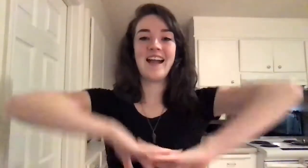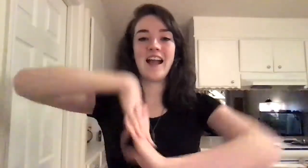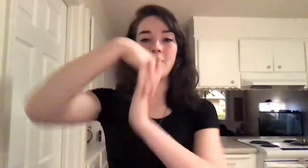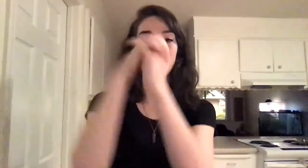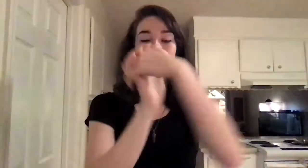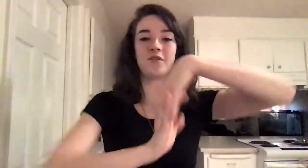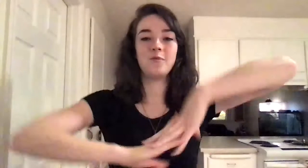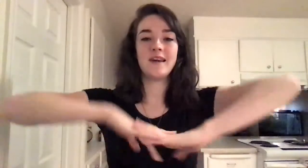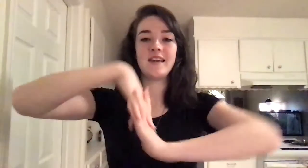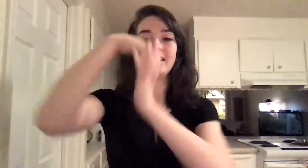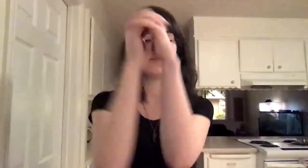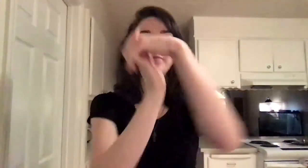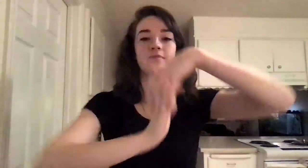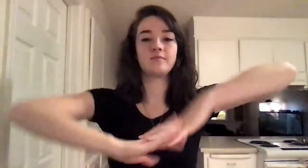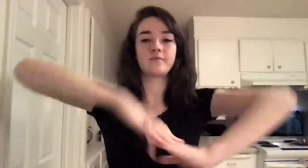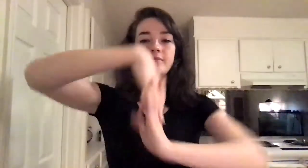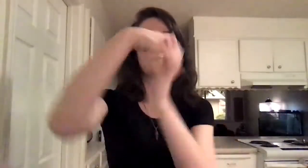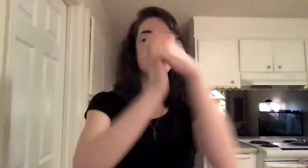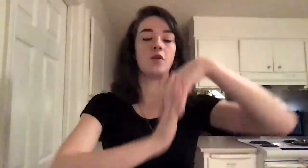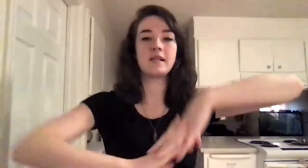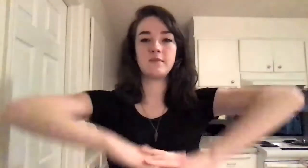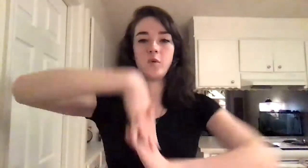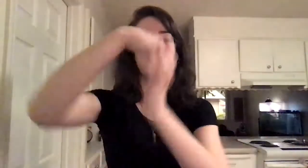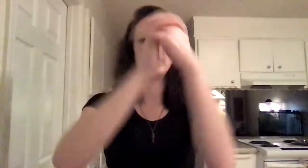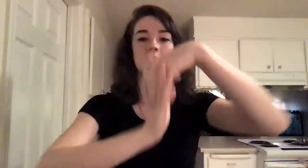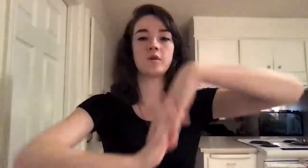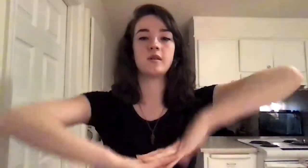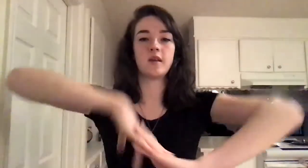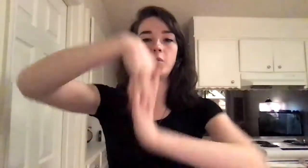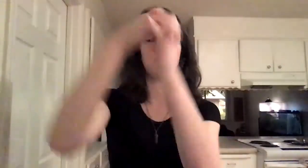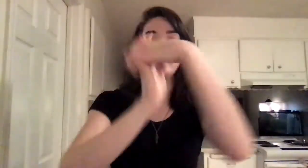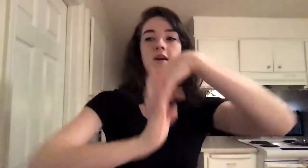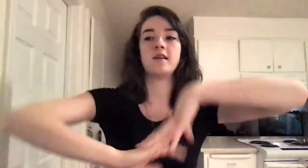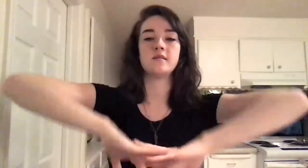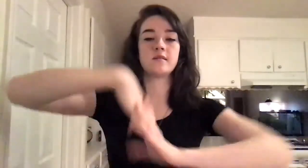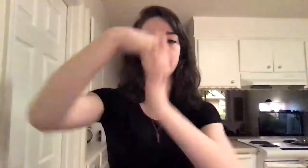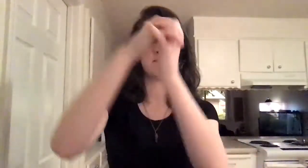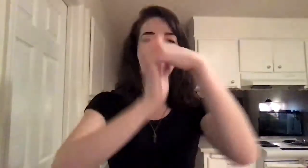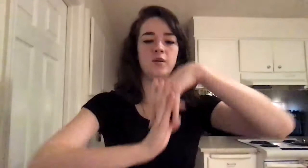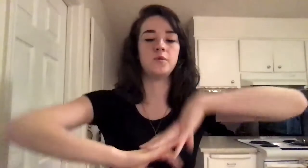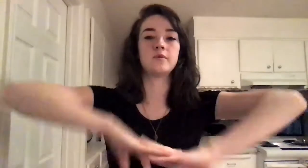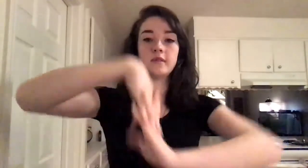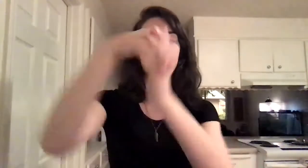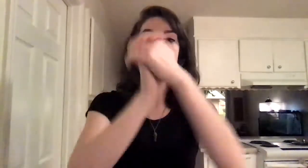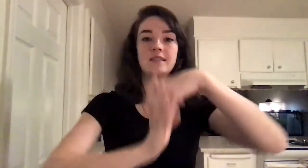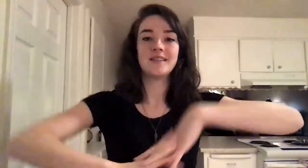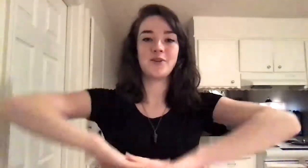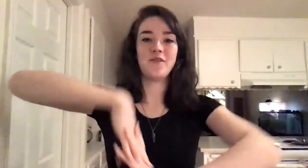And we'll go the other way. Reminds me of a worm, this one, like a worm with your hands. Oh, sorry if you heard